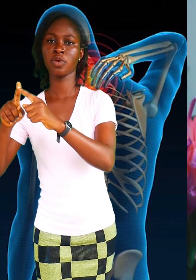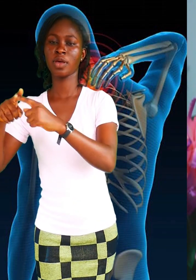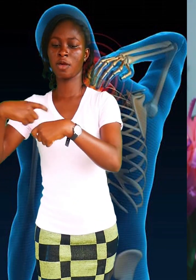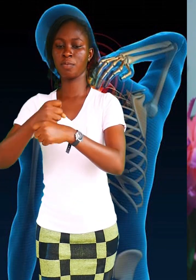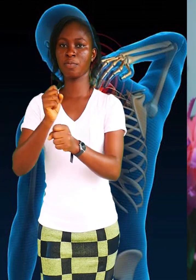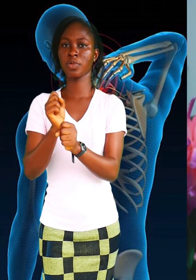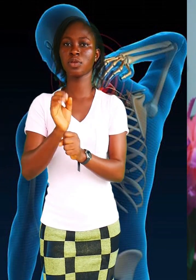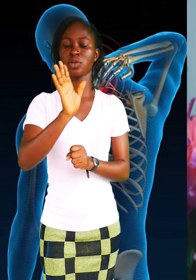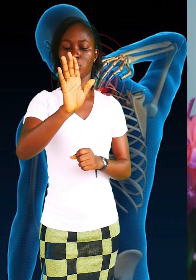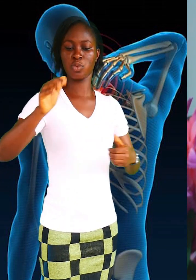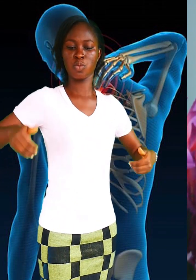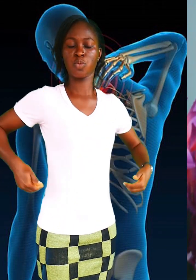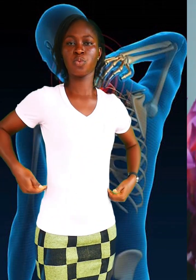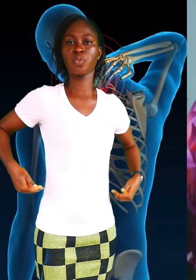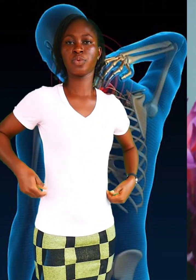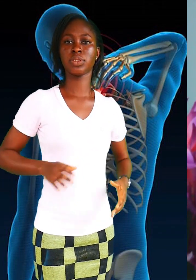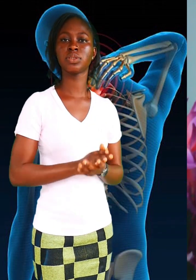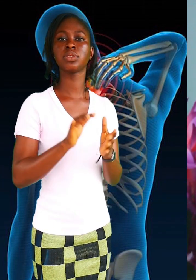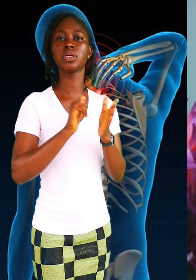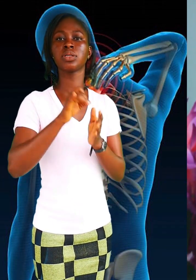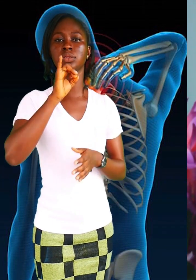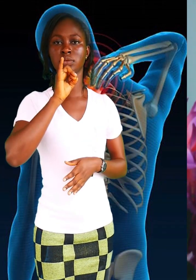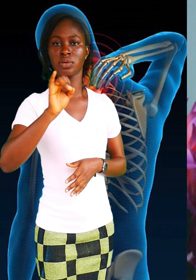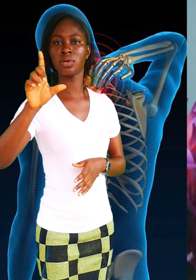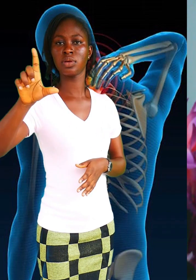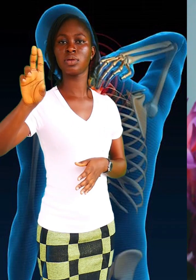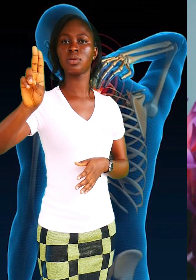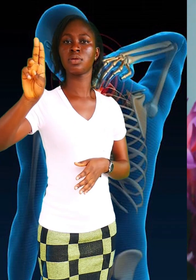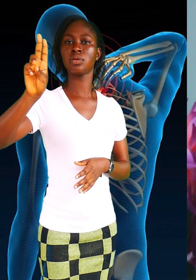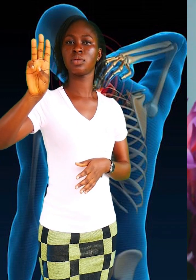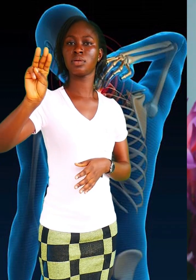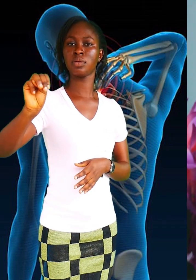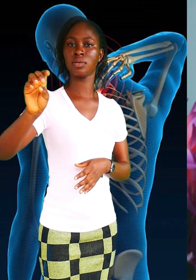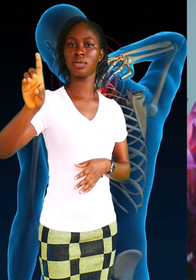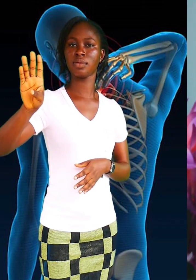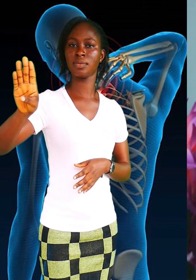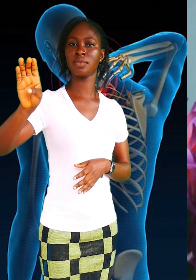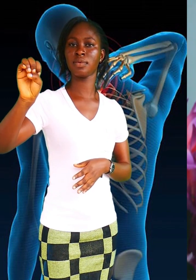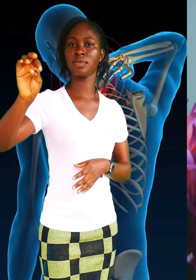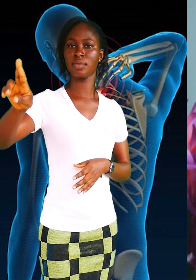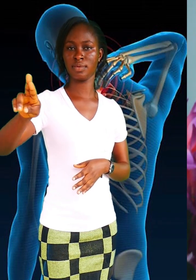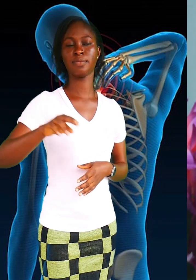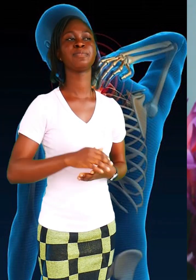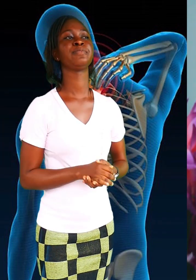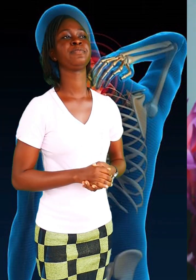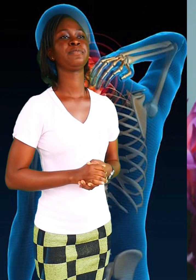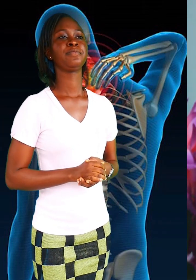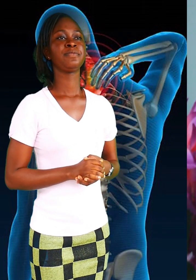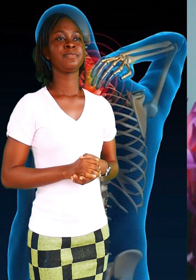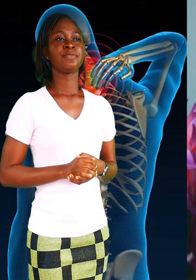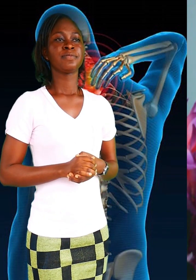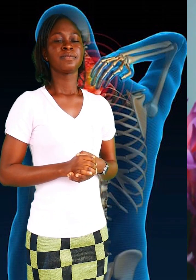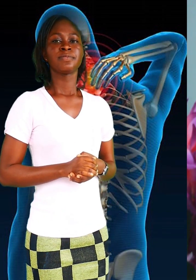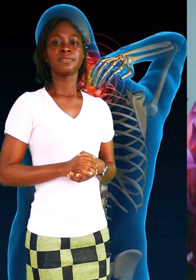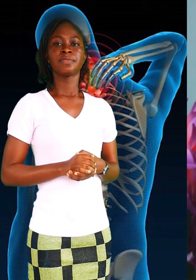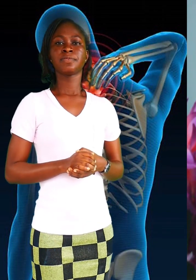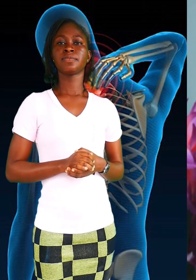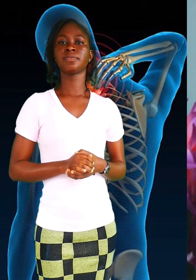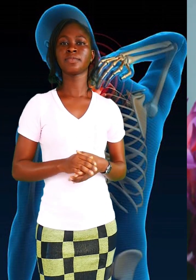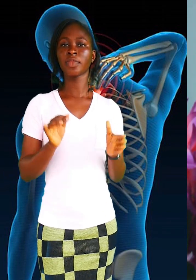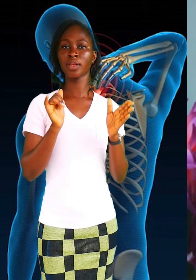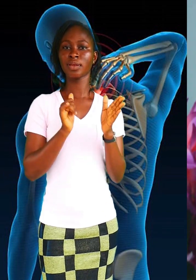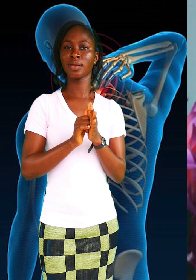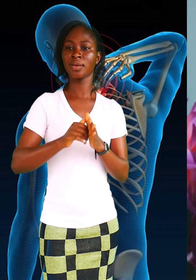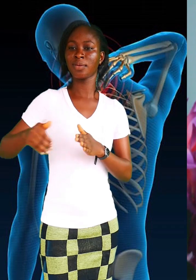osisimu ankasa anase lumbar spine eno na le ba be ka ho asem fear na e woto no eno ye fra